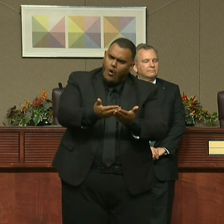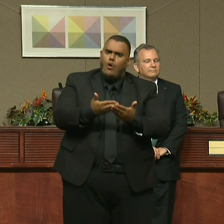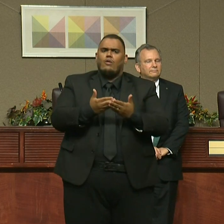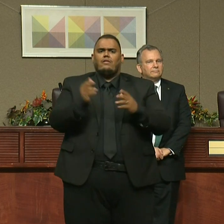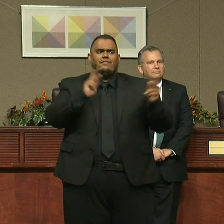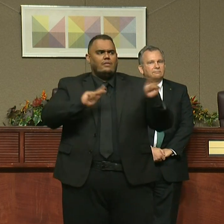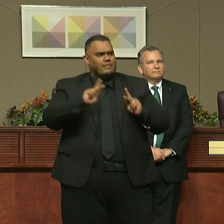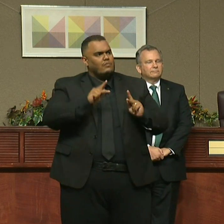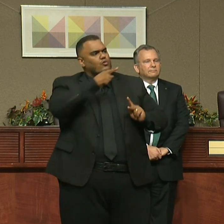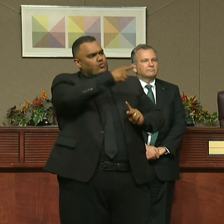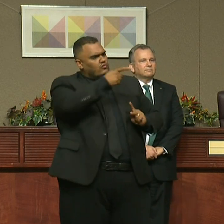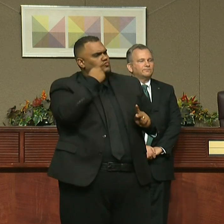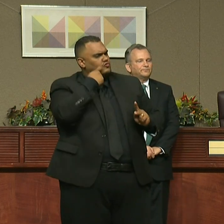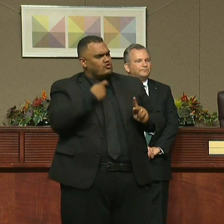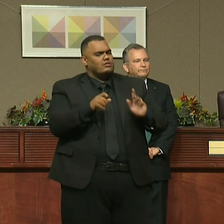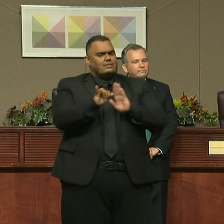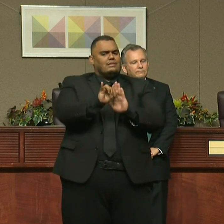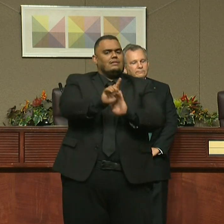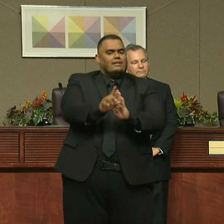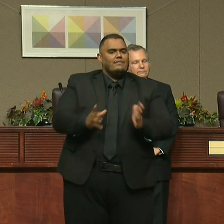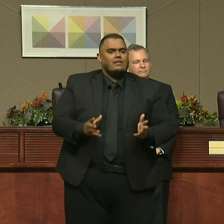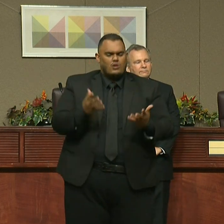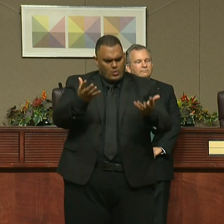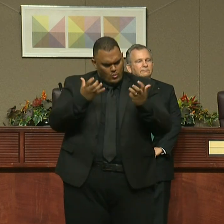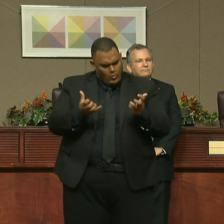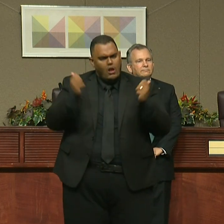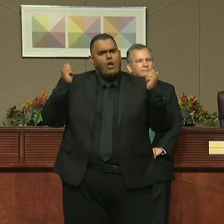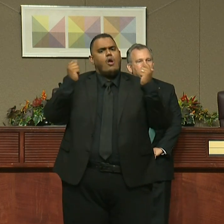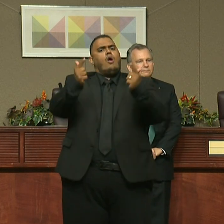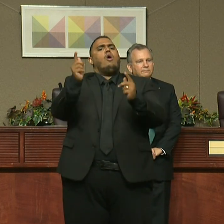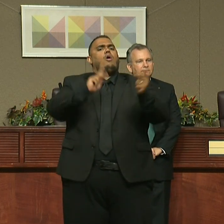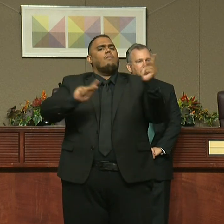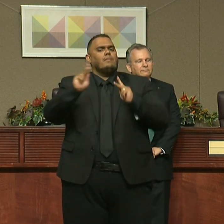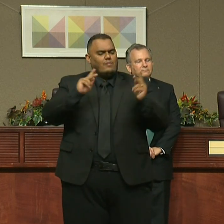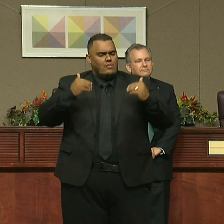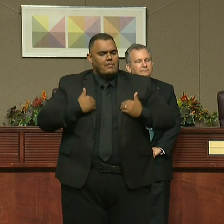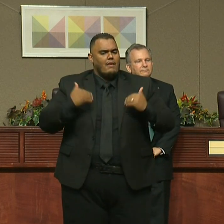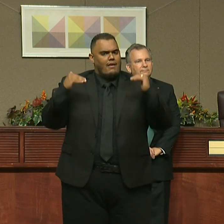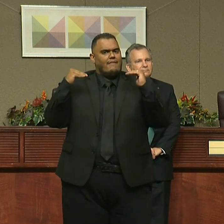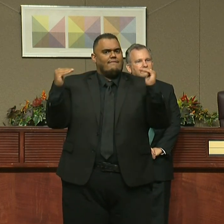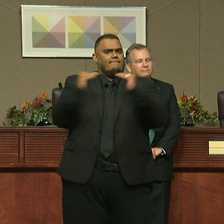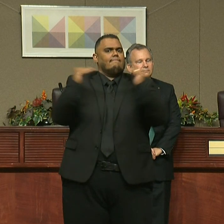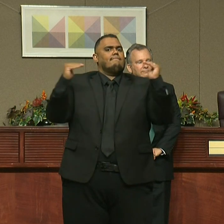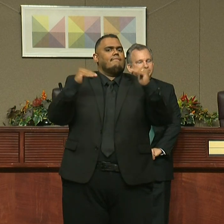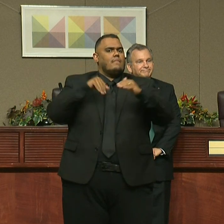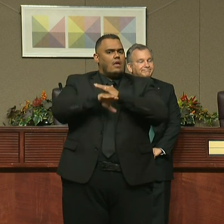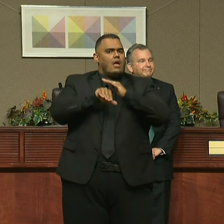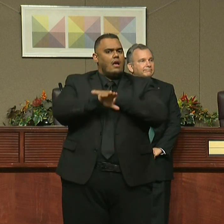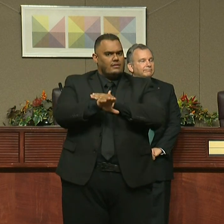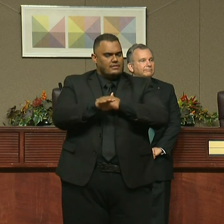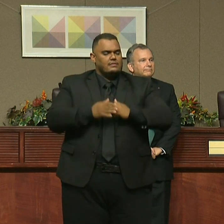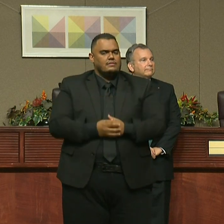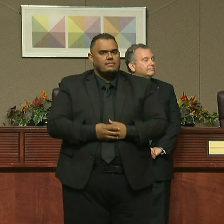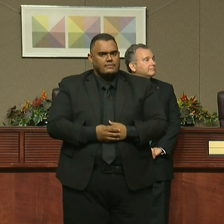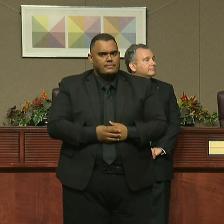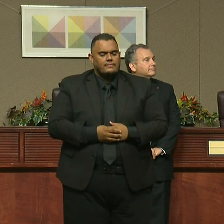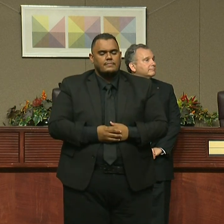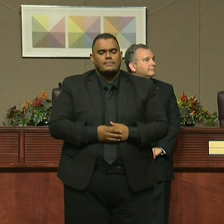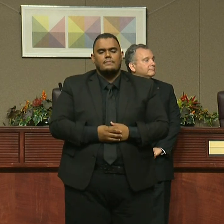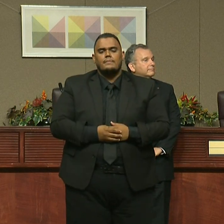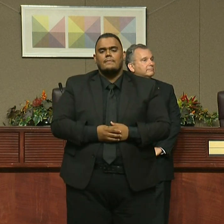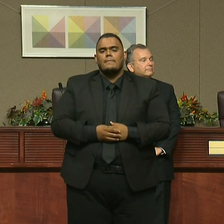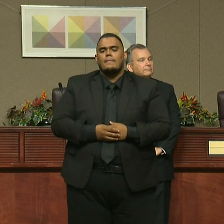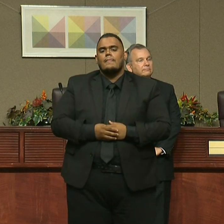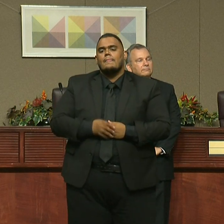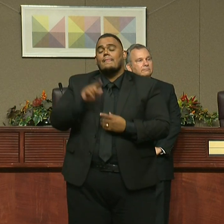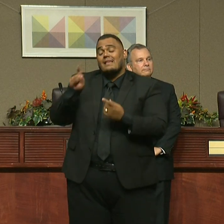just identified. So we want everyone to be able to have equal access here. In terms of specifically